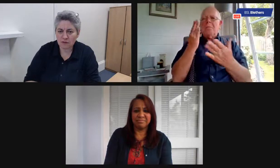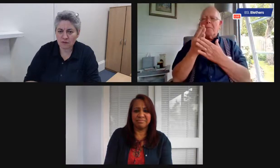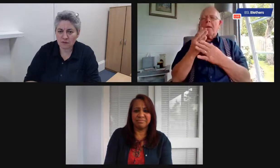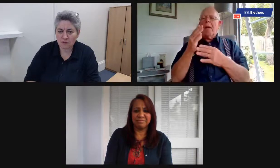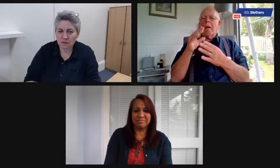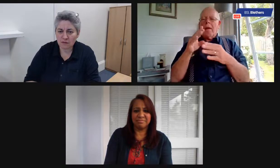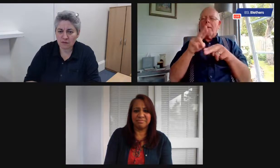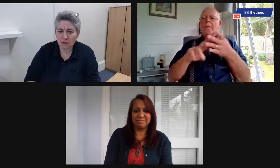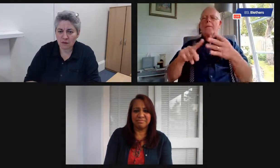are